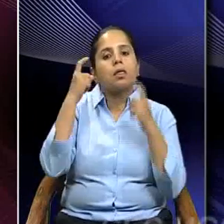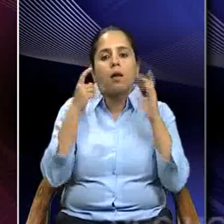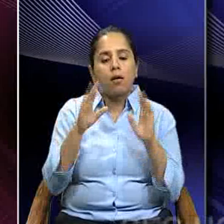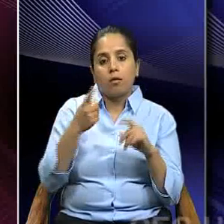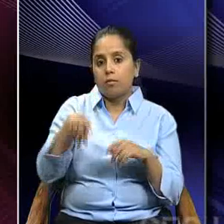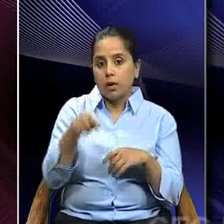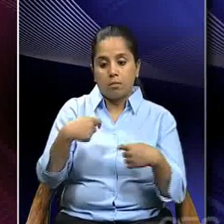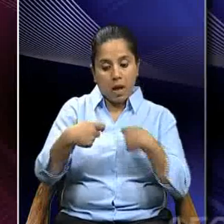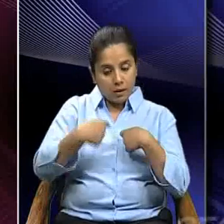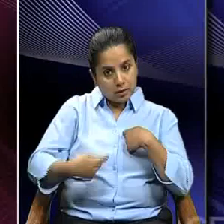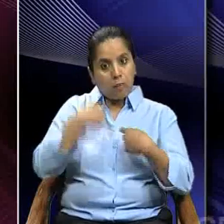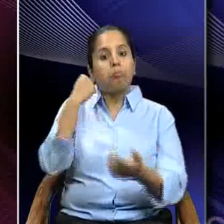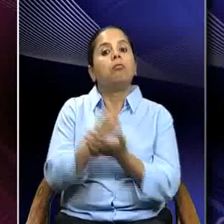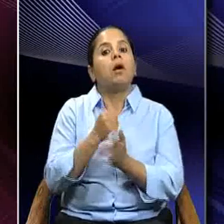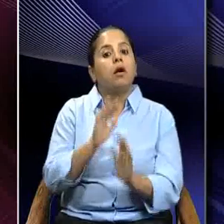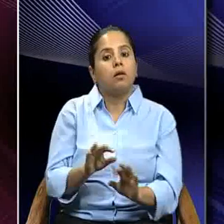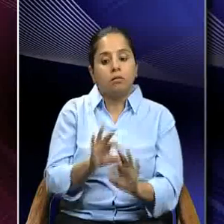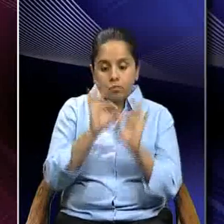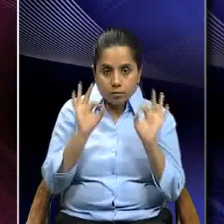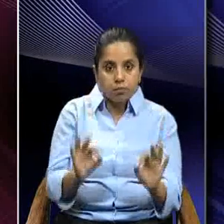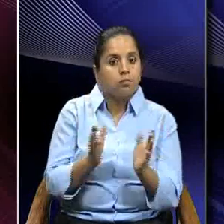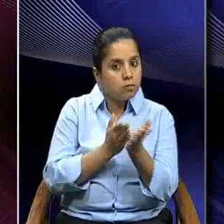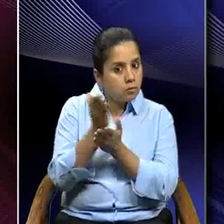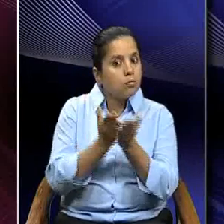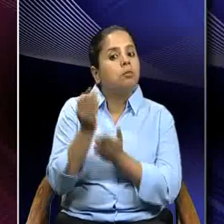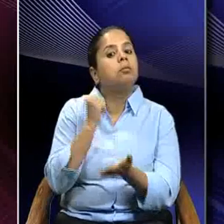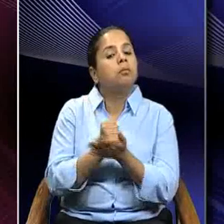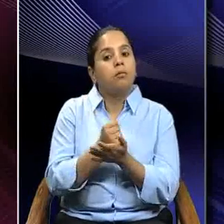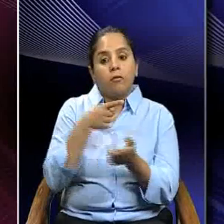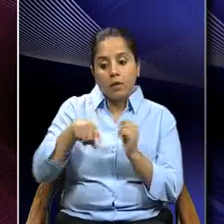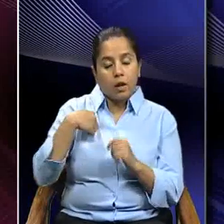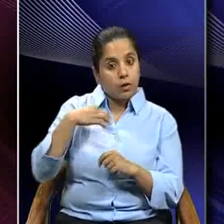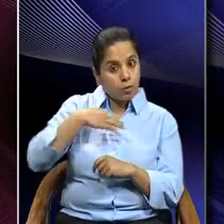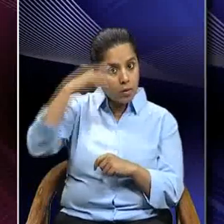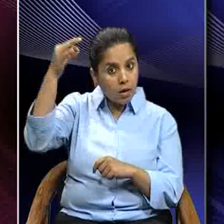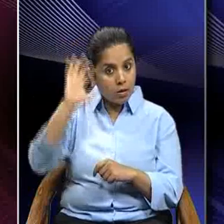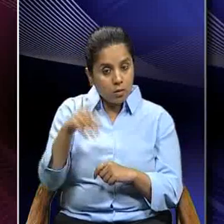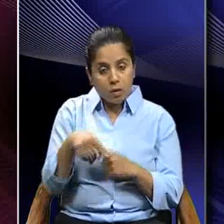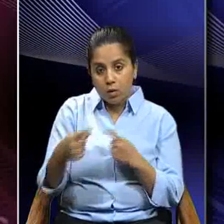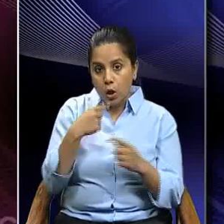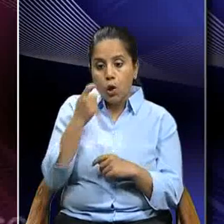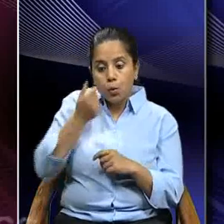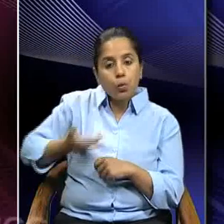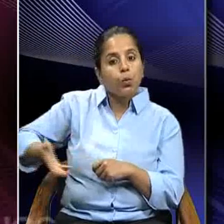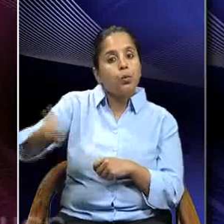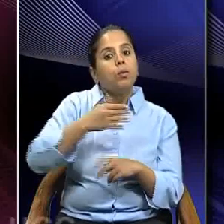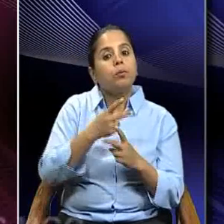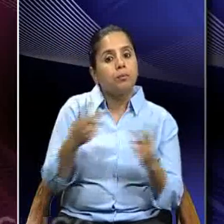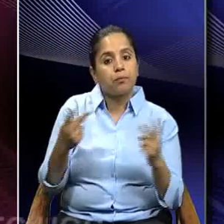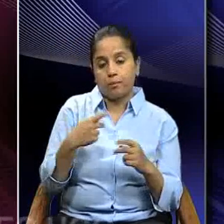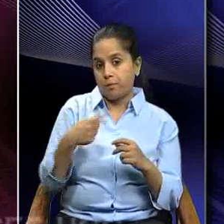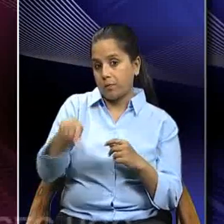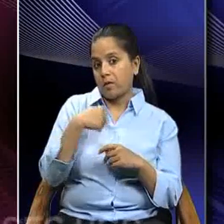to manage ourselves in a proper manner. We talk about the spiritual quest of human being, that we